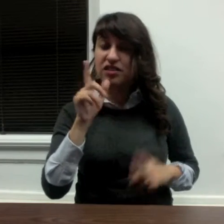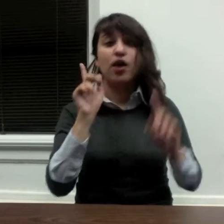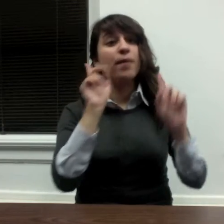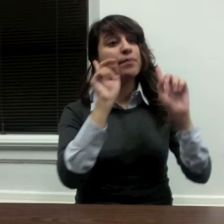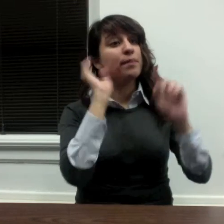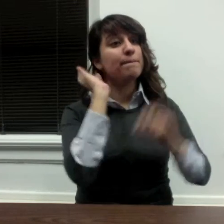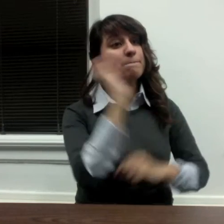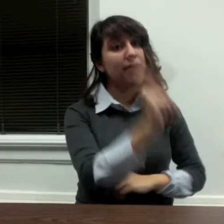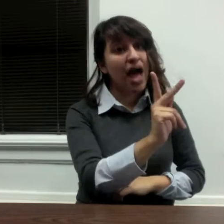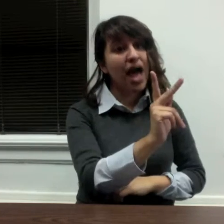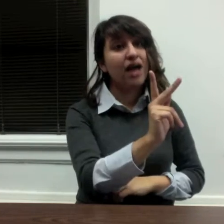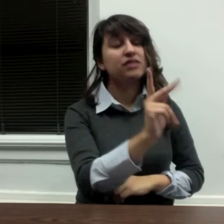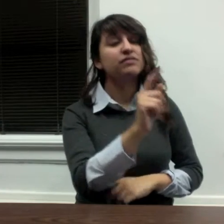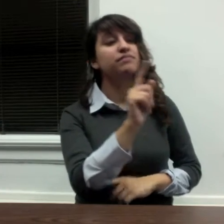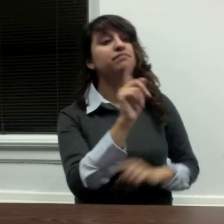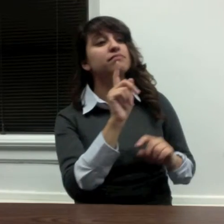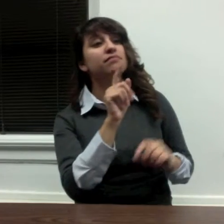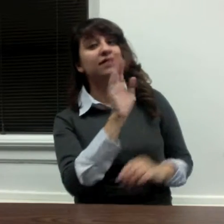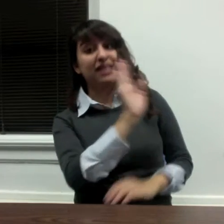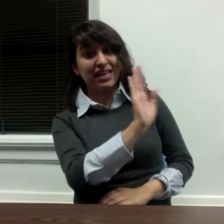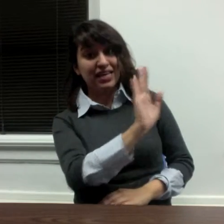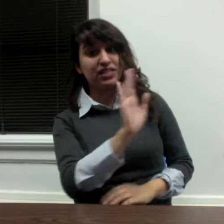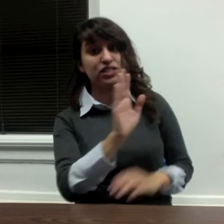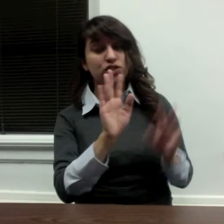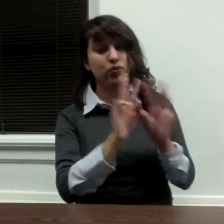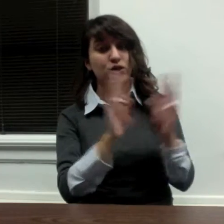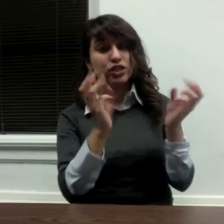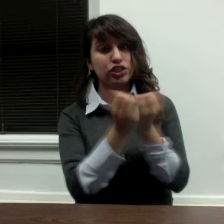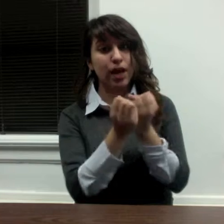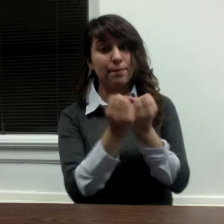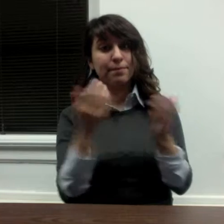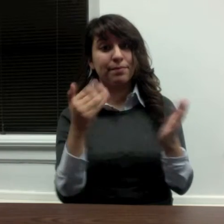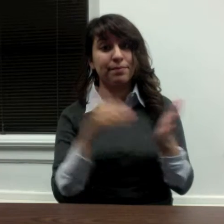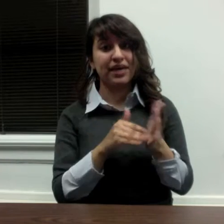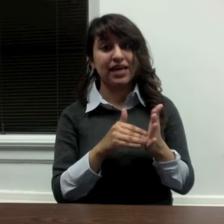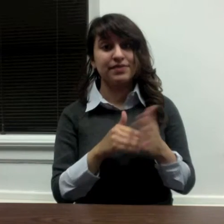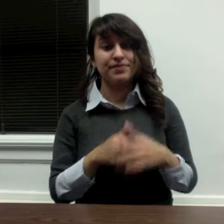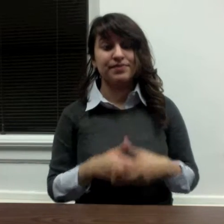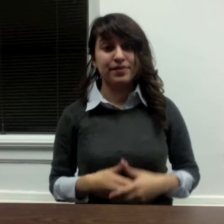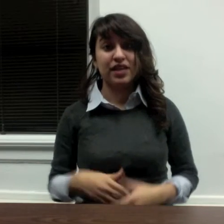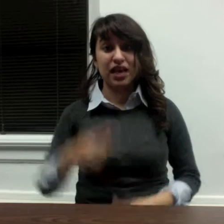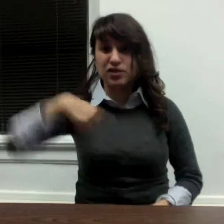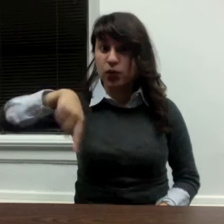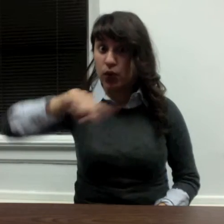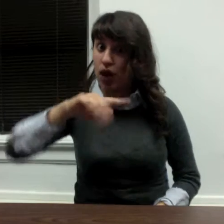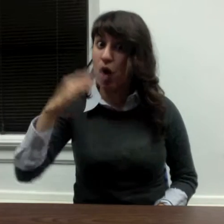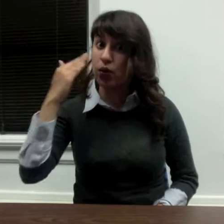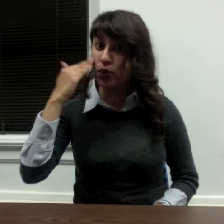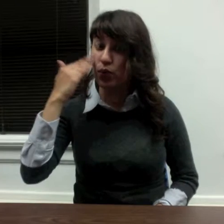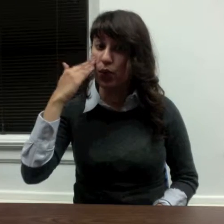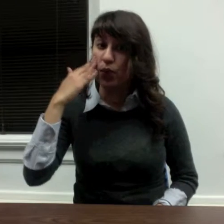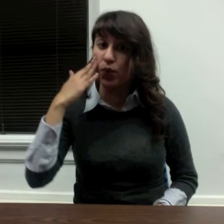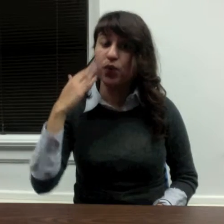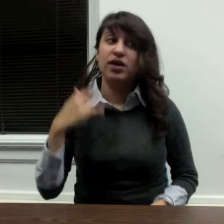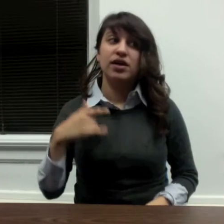huge part of ASL, as well as interpreting or transliterating.